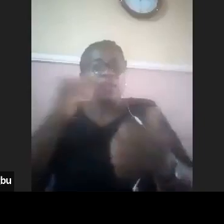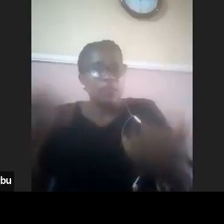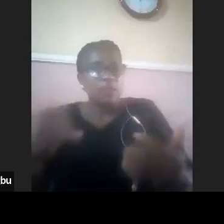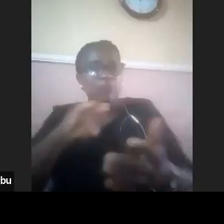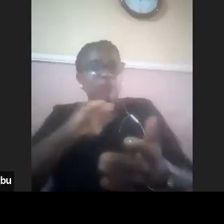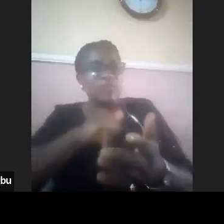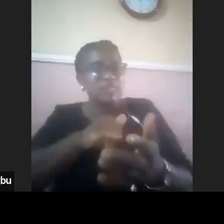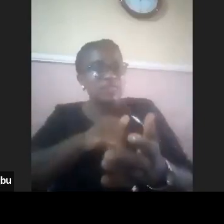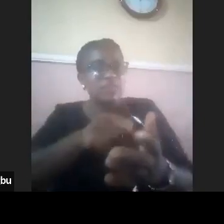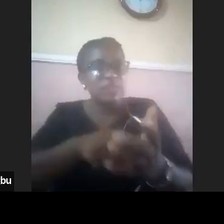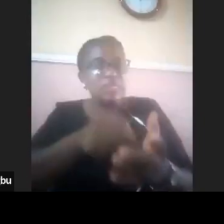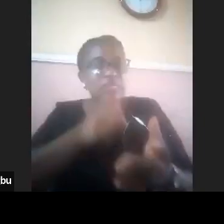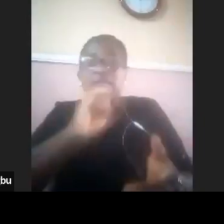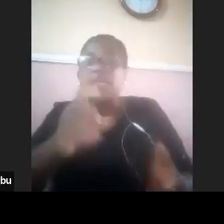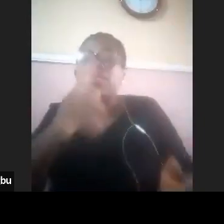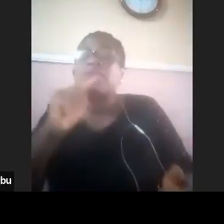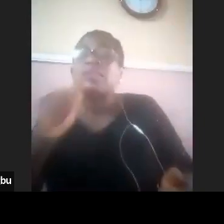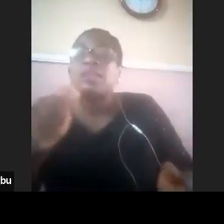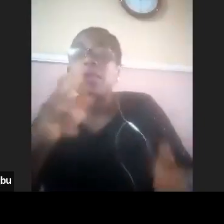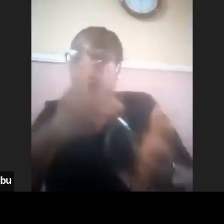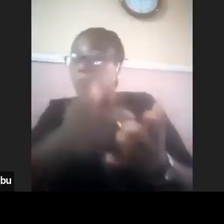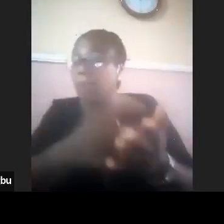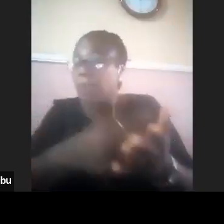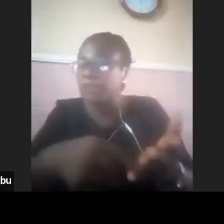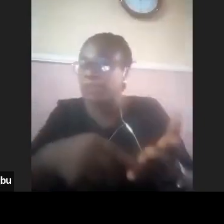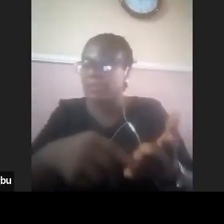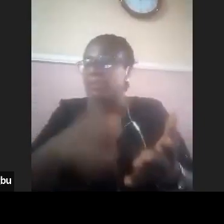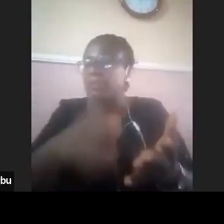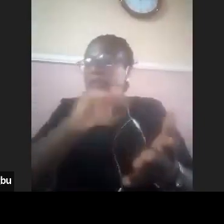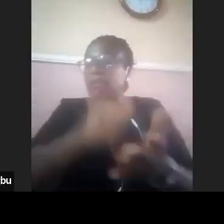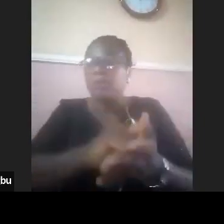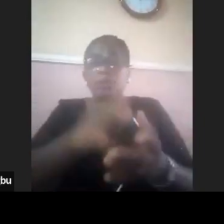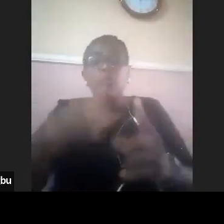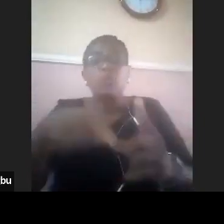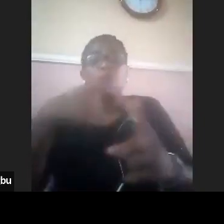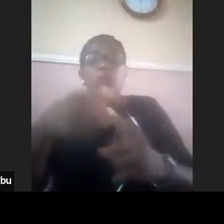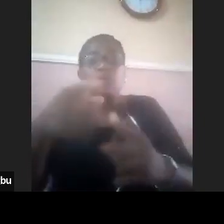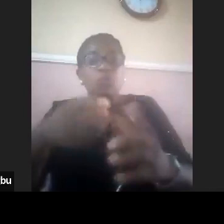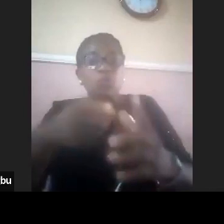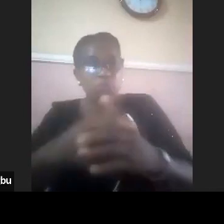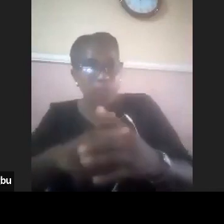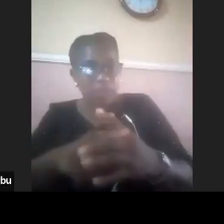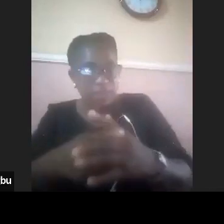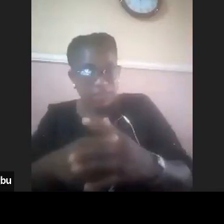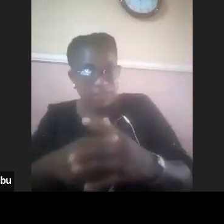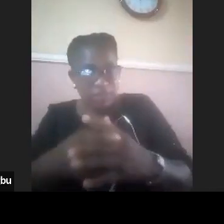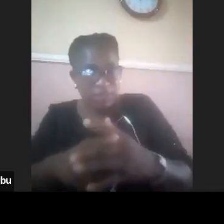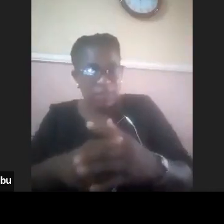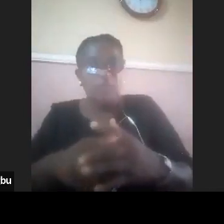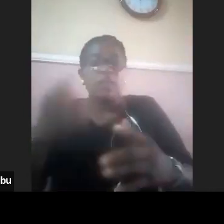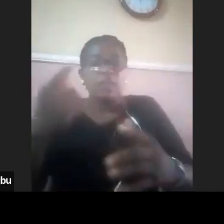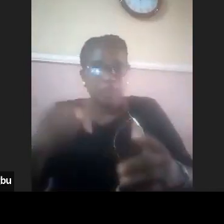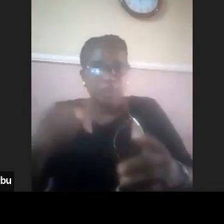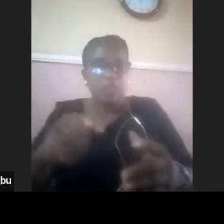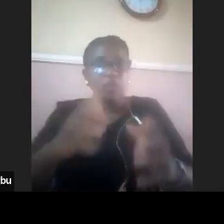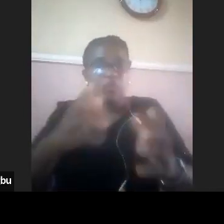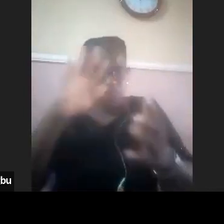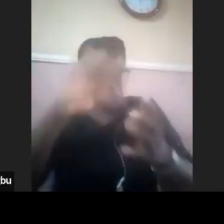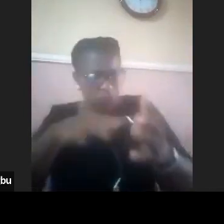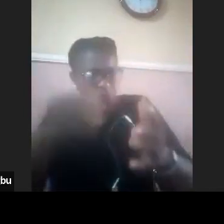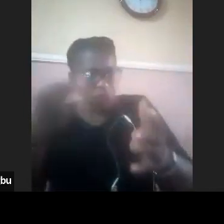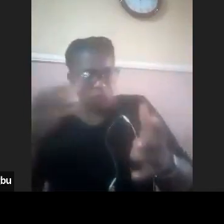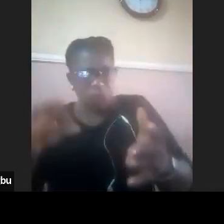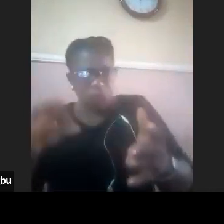an extension of that research before you even get to the research itself. You understand? So